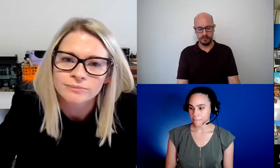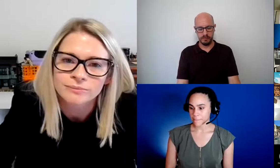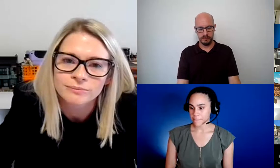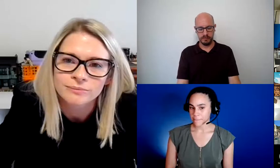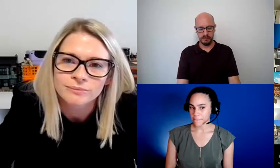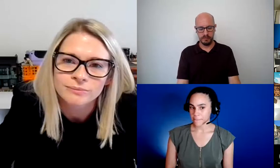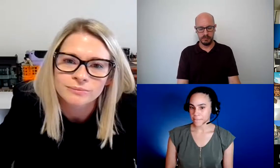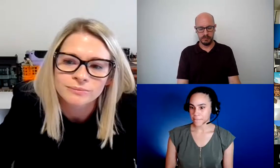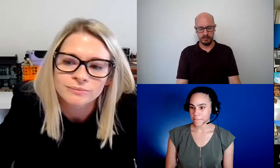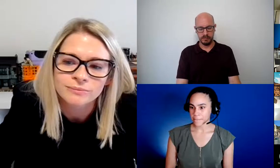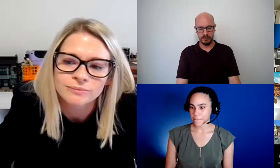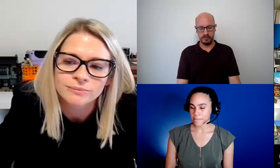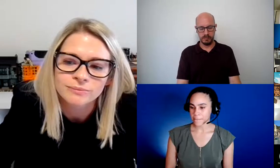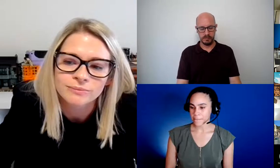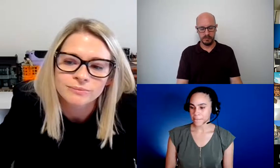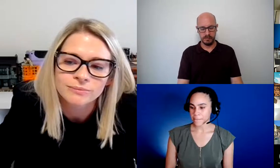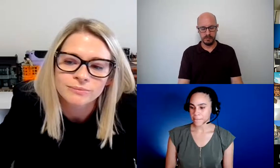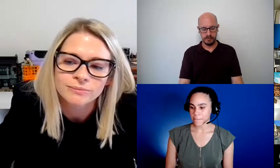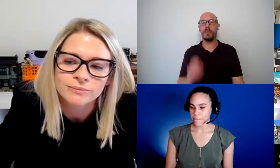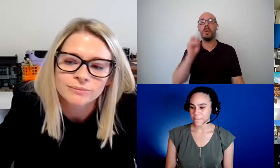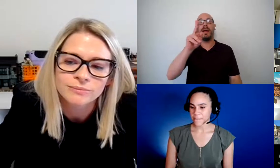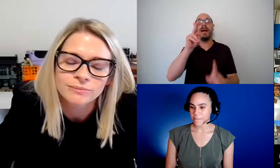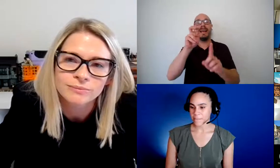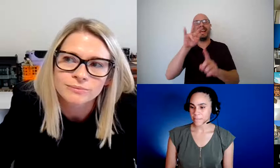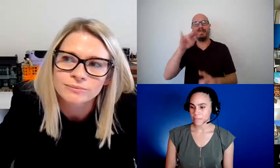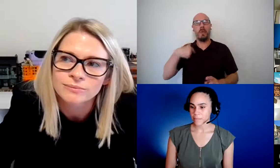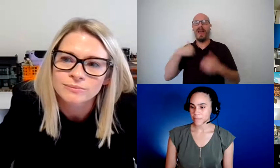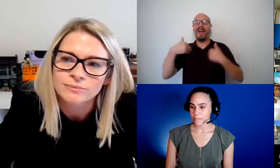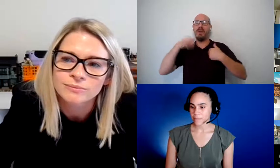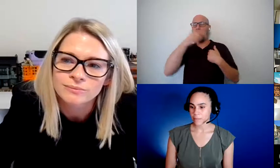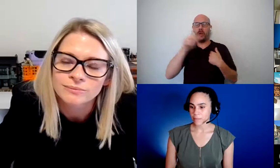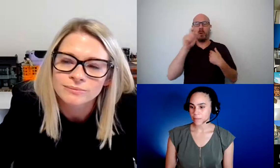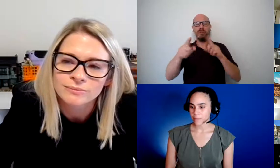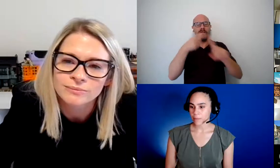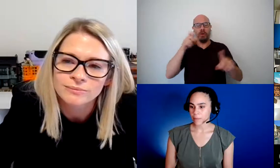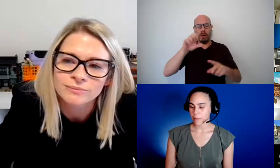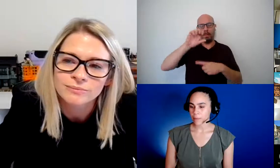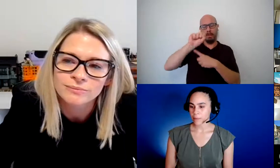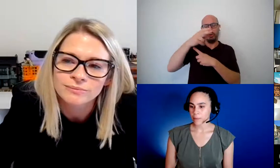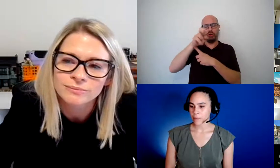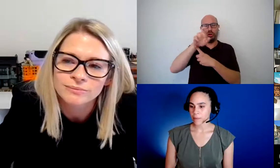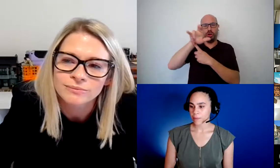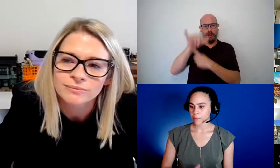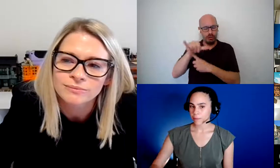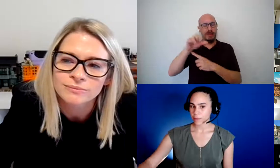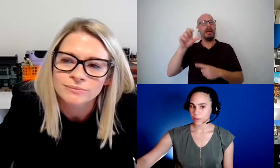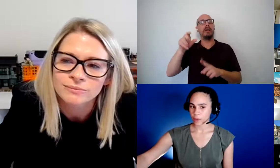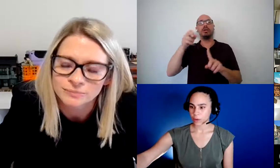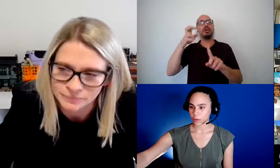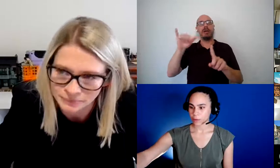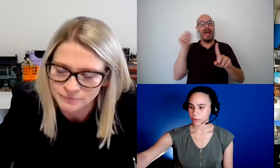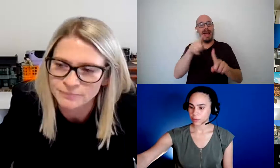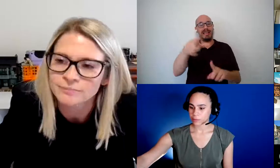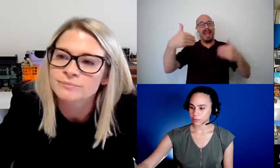And, Kevin, we have another question from Sherry. Do you have any recommendations to help with providing an environment